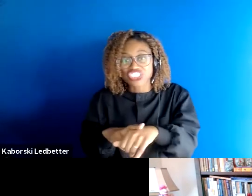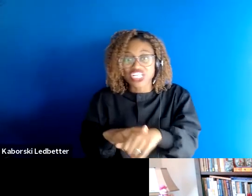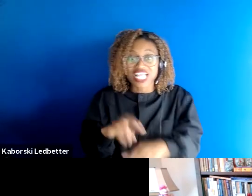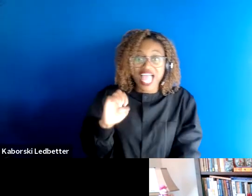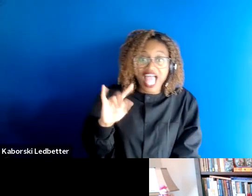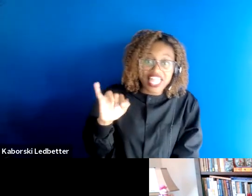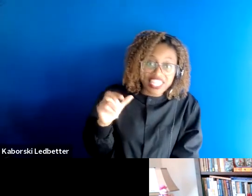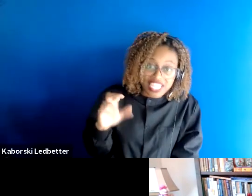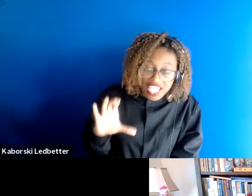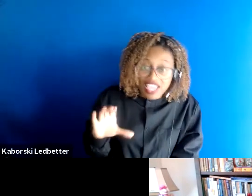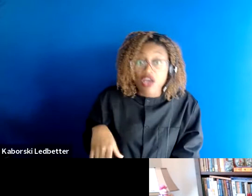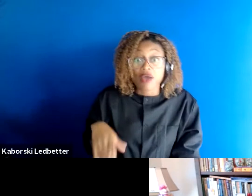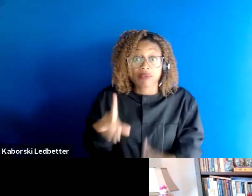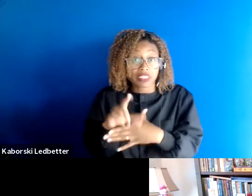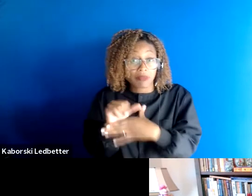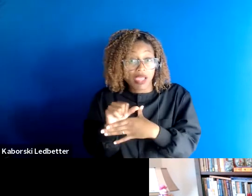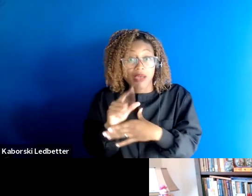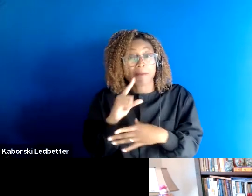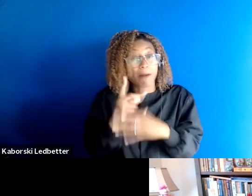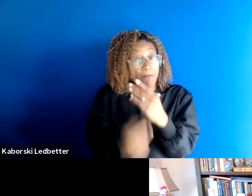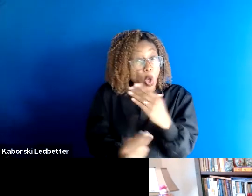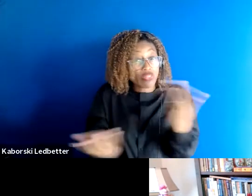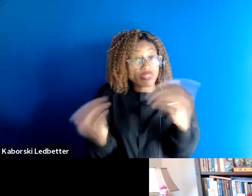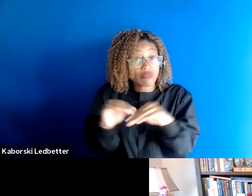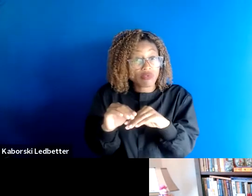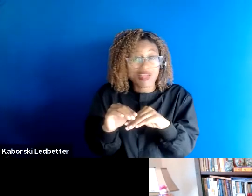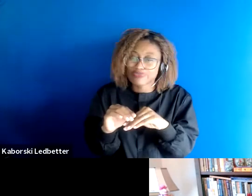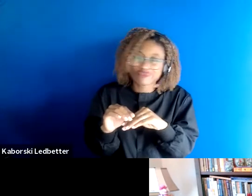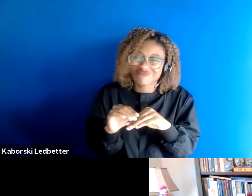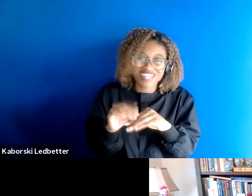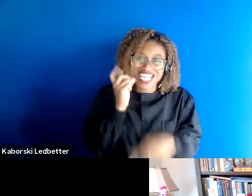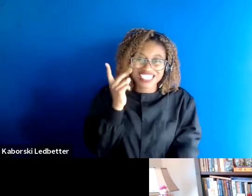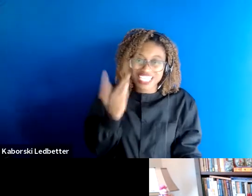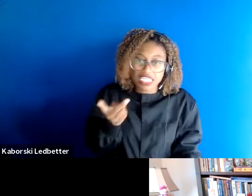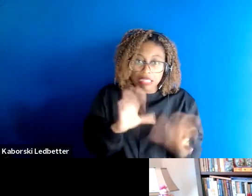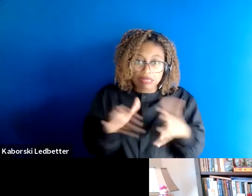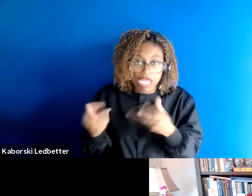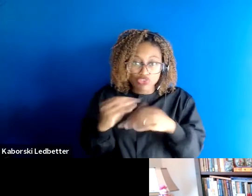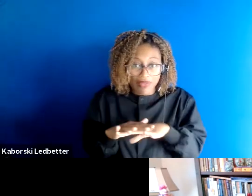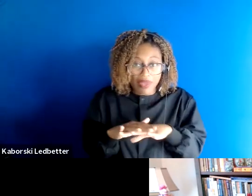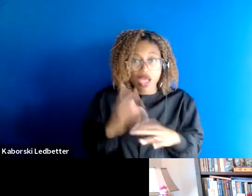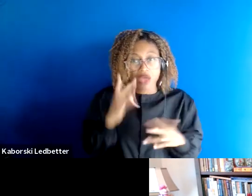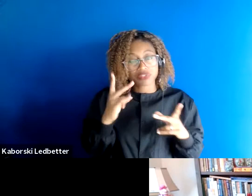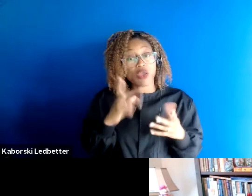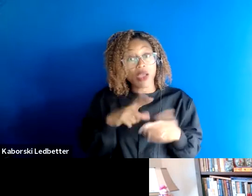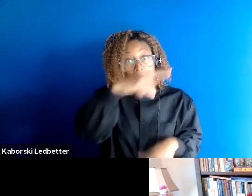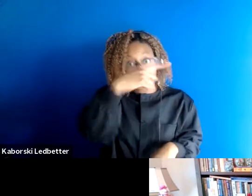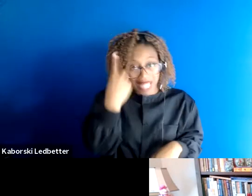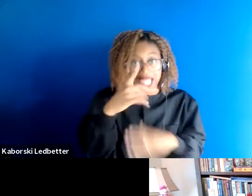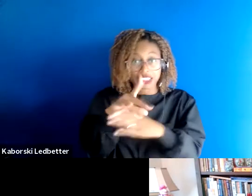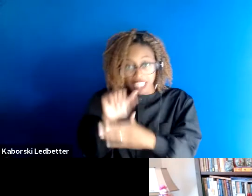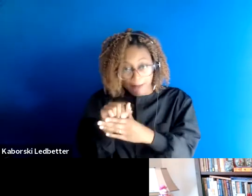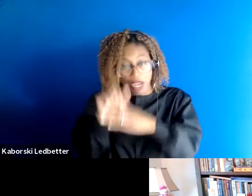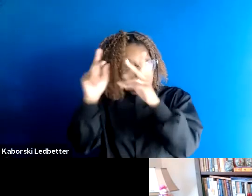or perhaps disability, but I'm not seeing both, for example. And so even then, I'm not really seeing like what it looks like to be a Black